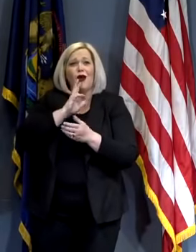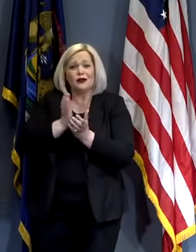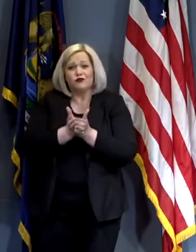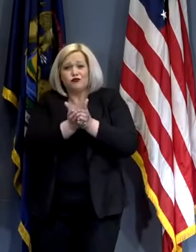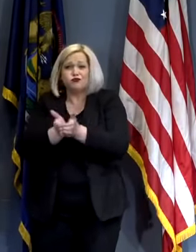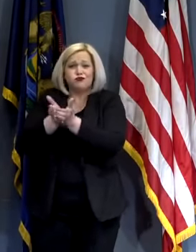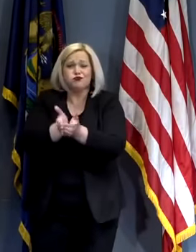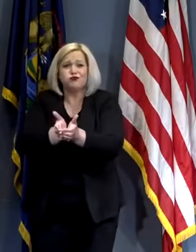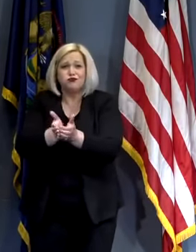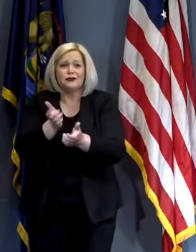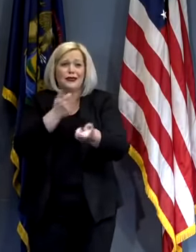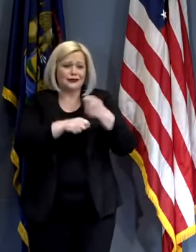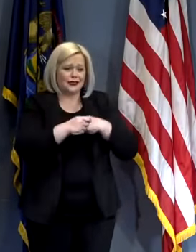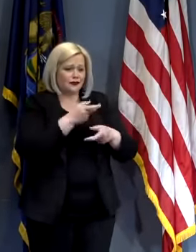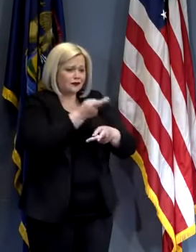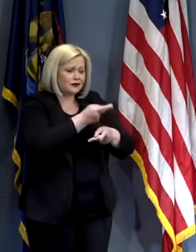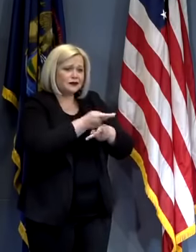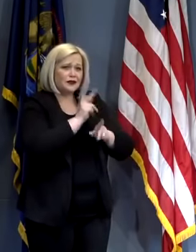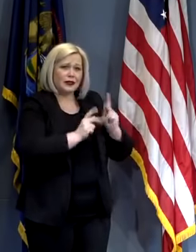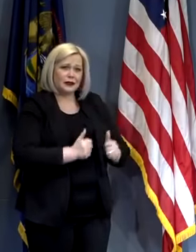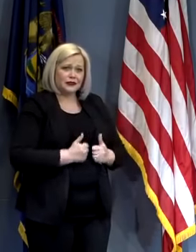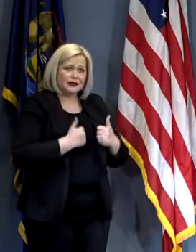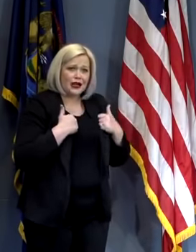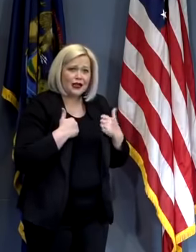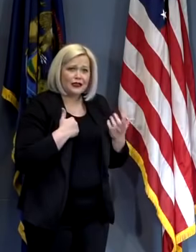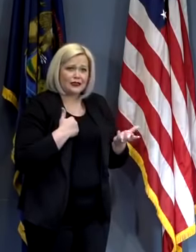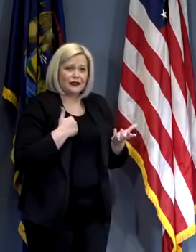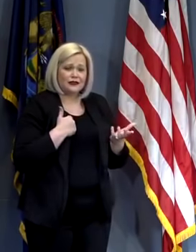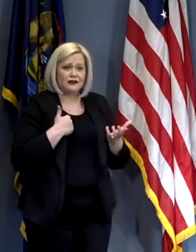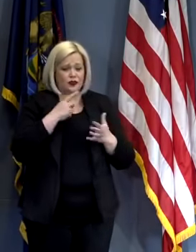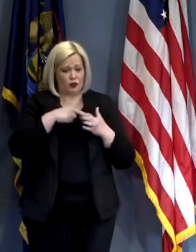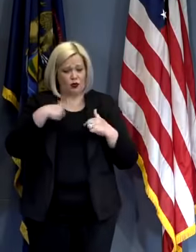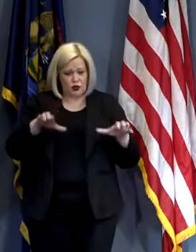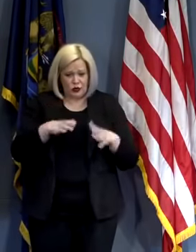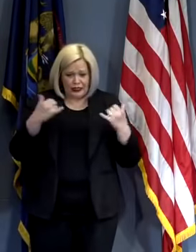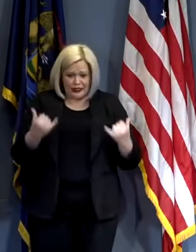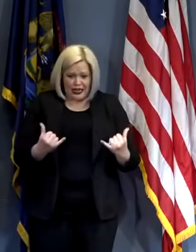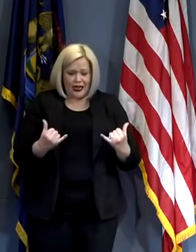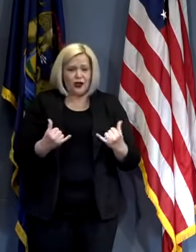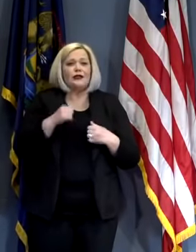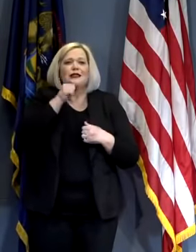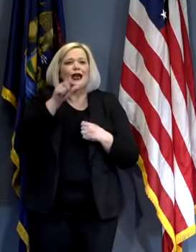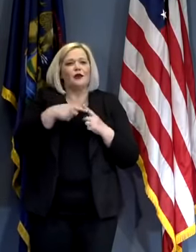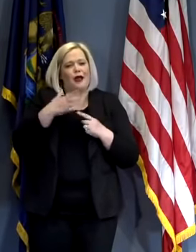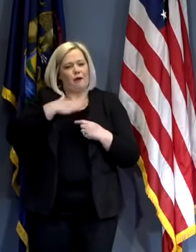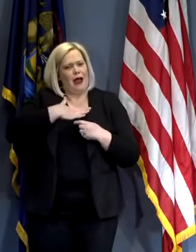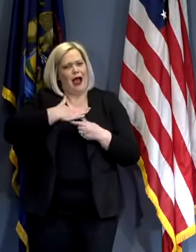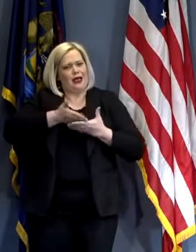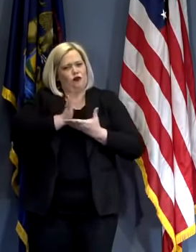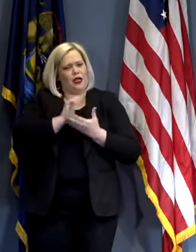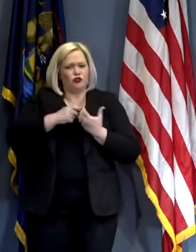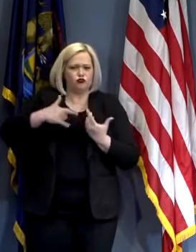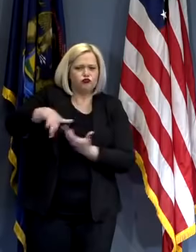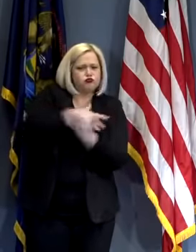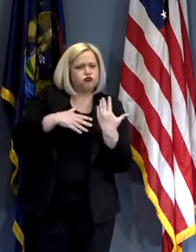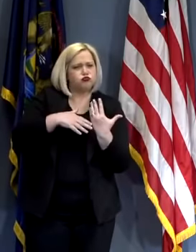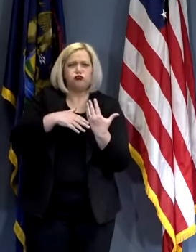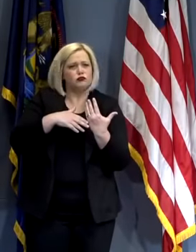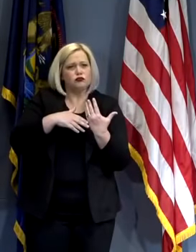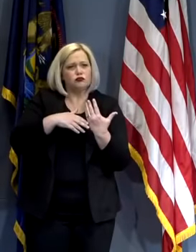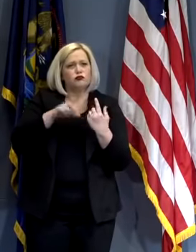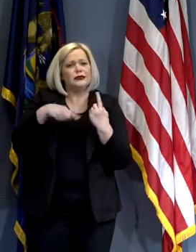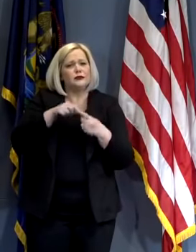vulnerable? This action isn't about our individual right to gather. It's about our parents' right